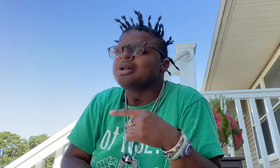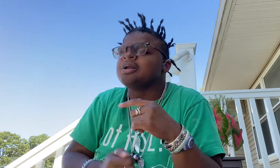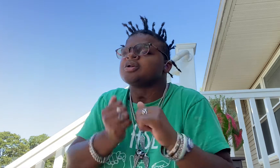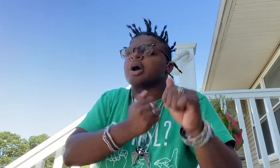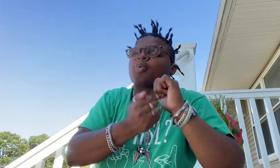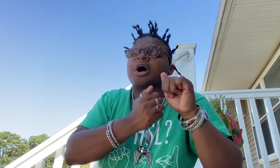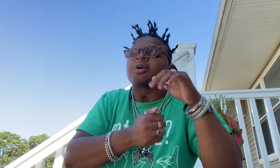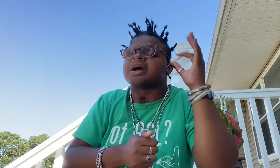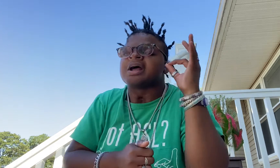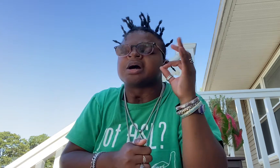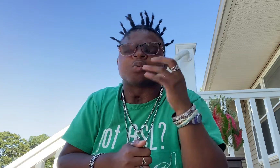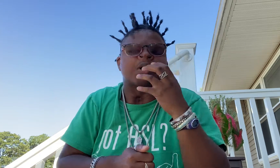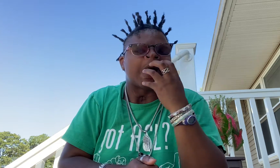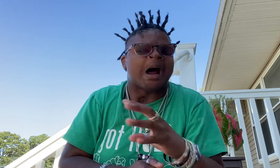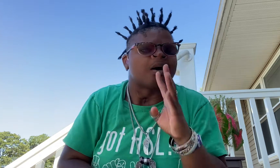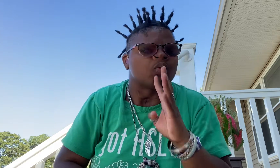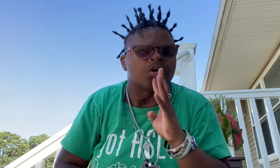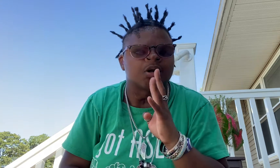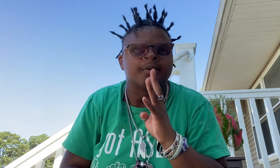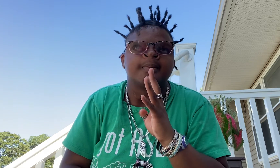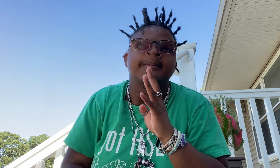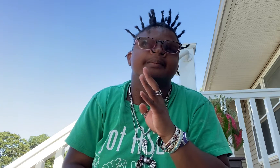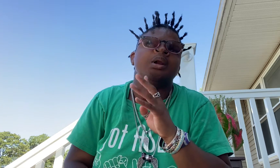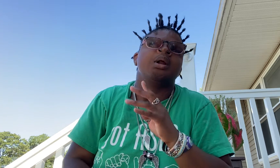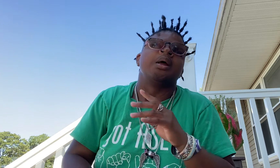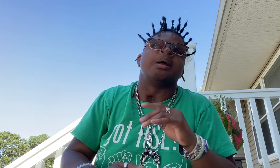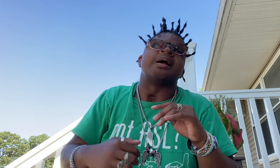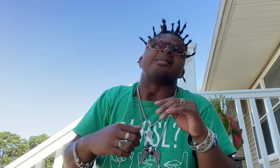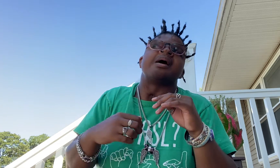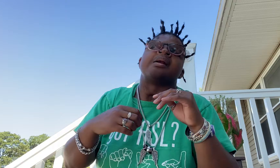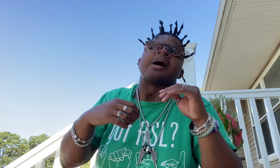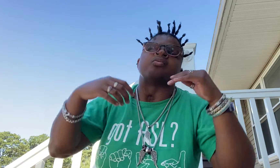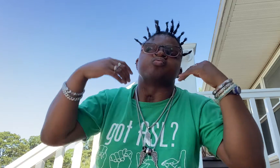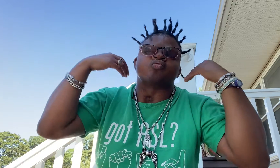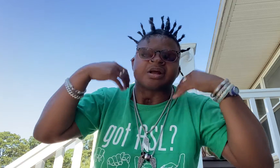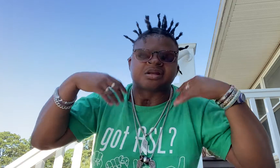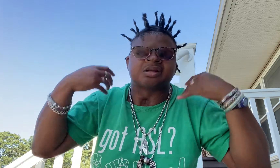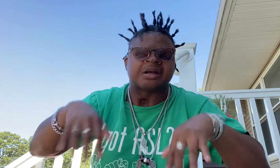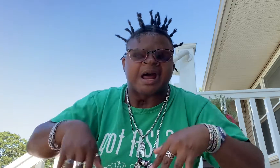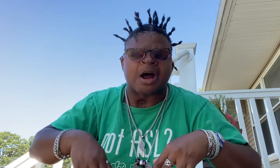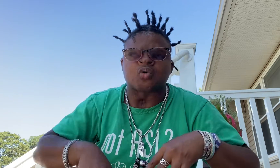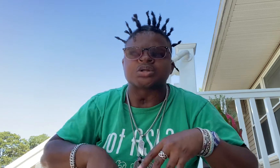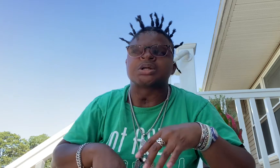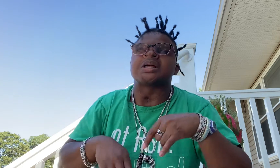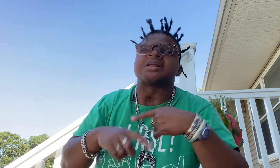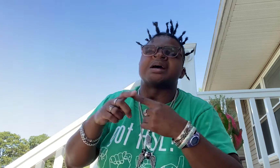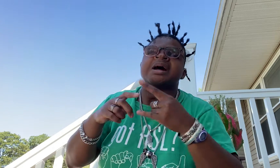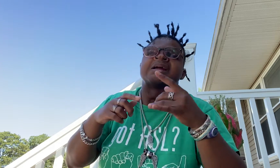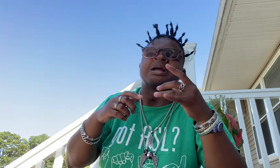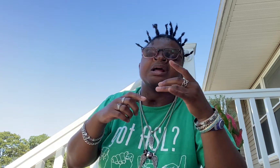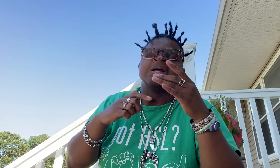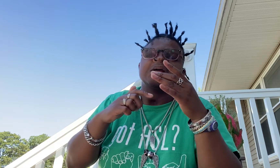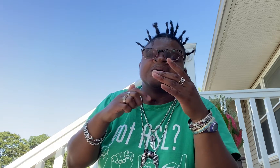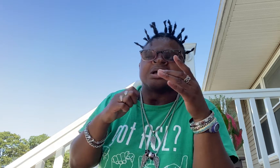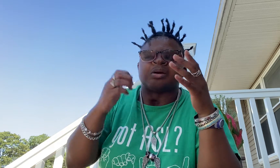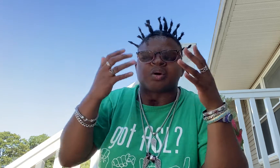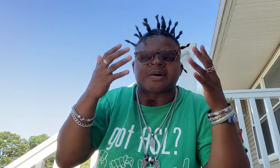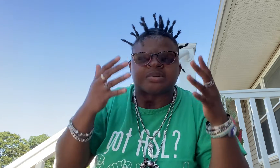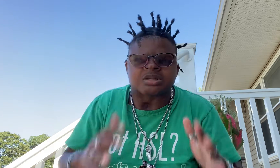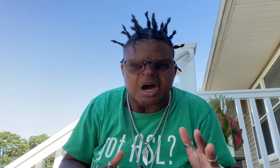So I wash my hair with hot water, and then I rinse it out, and when I'm done,